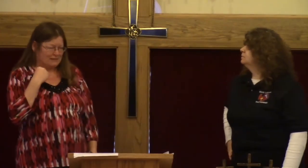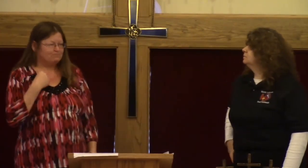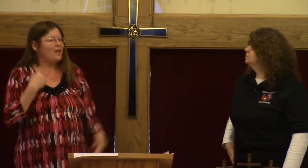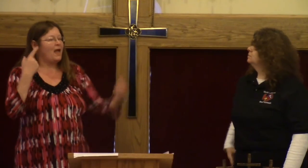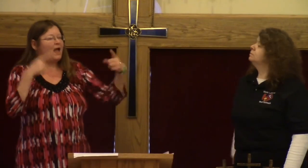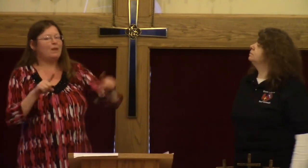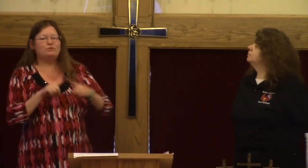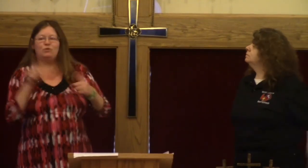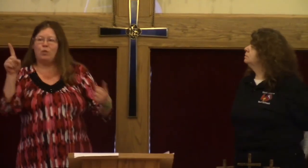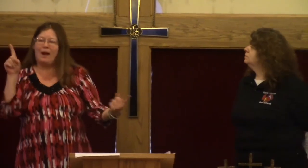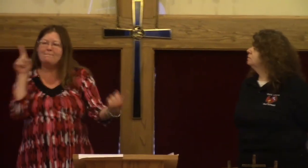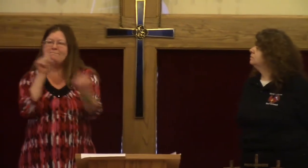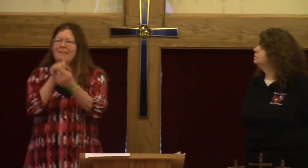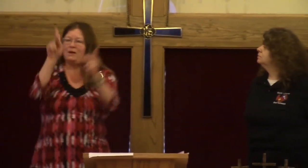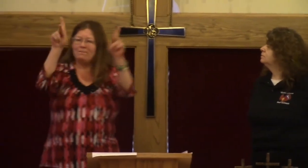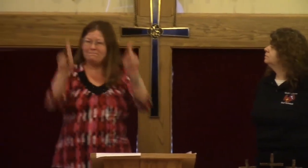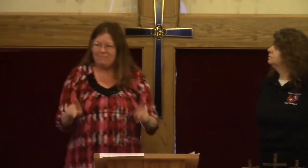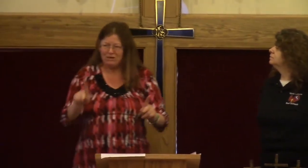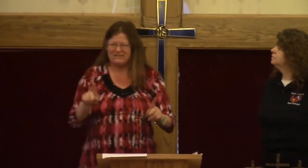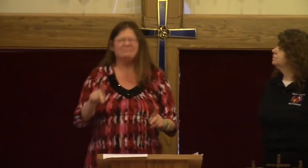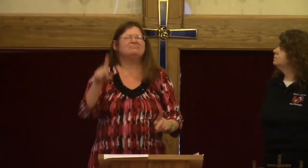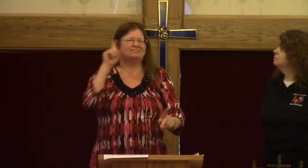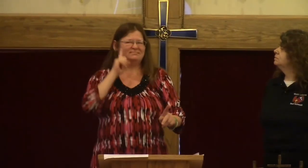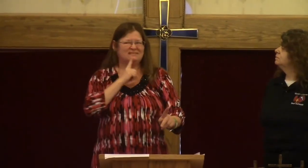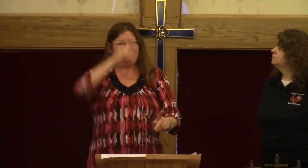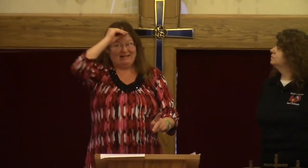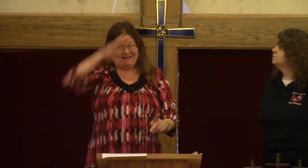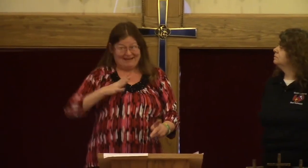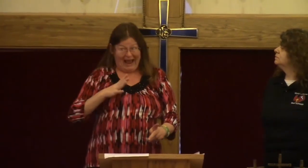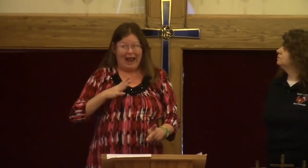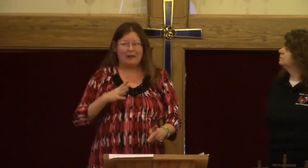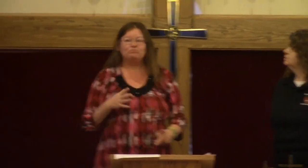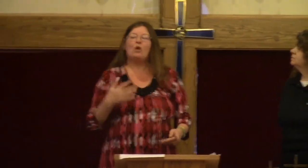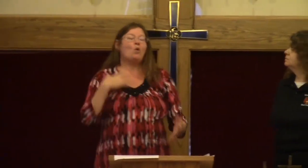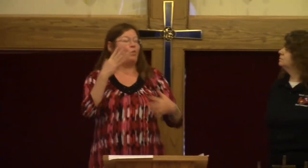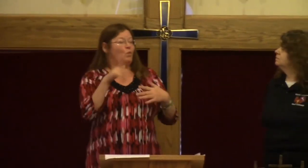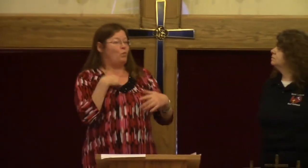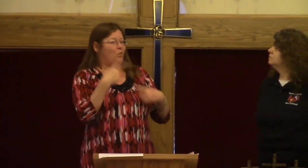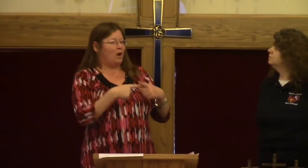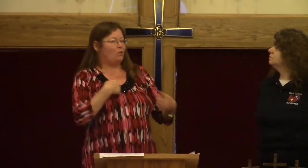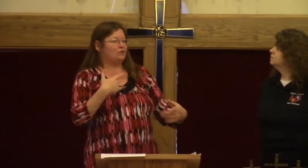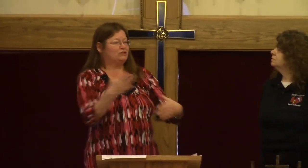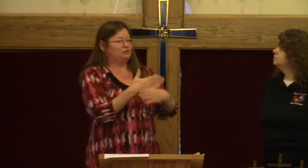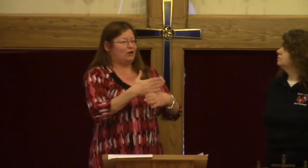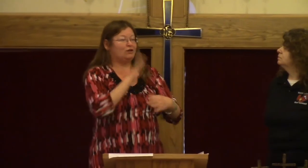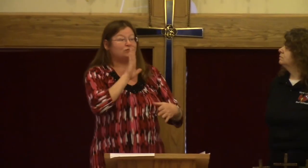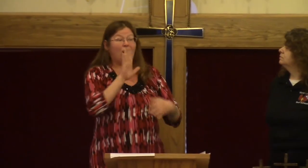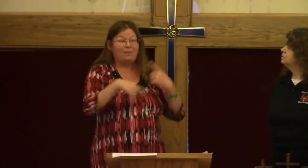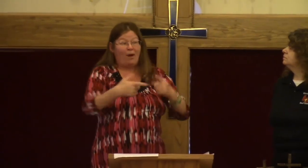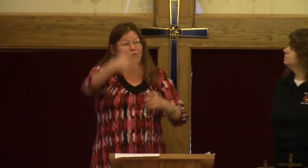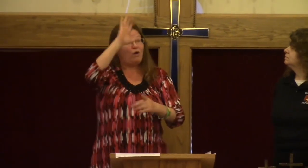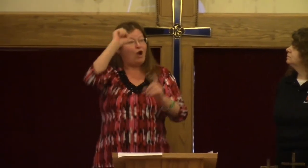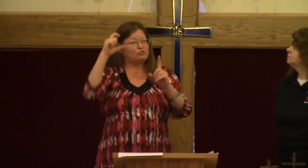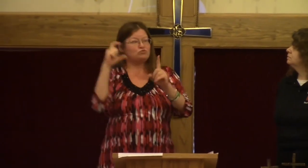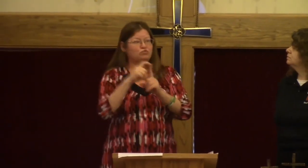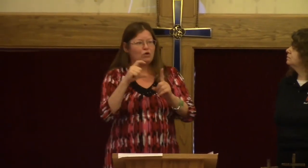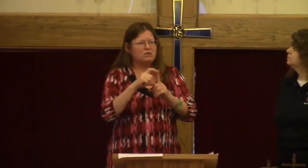My experience, you know, happened to one person, you know, a deaf guy. When we share and talk about